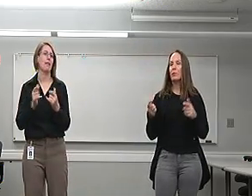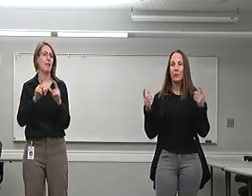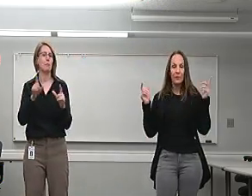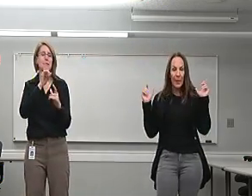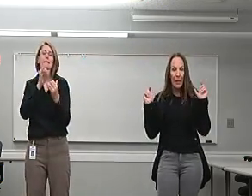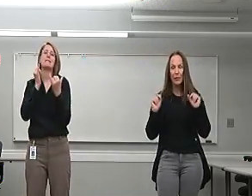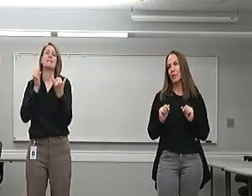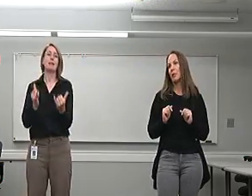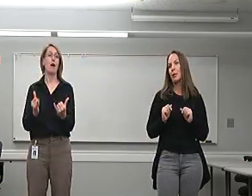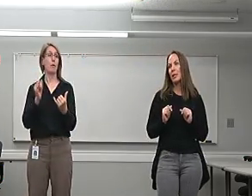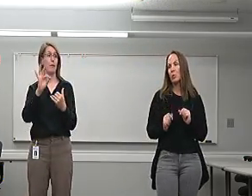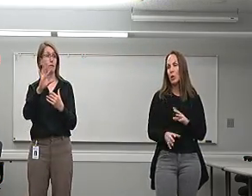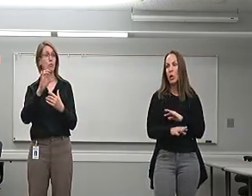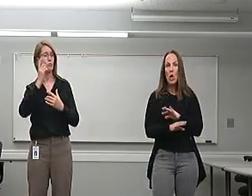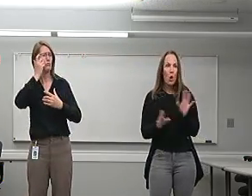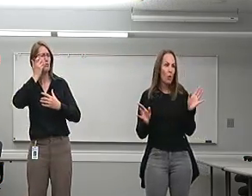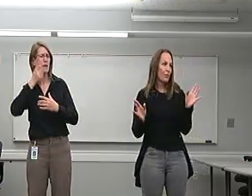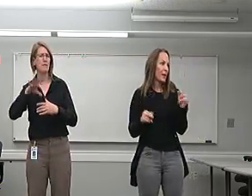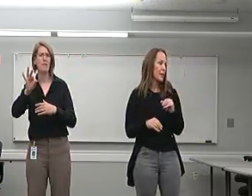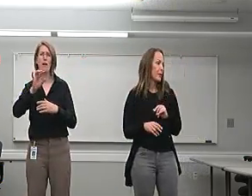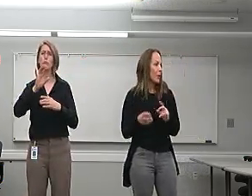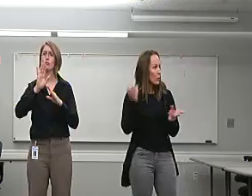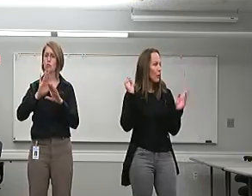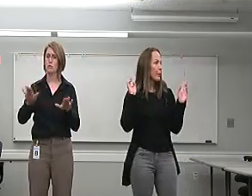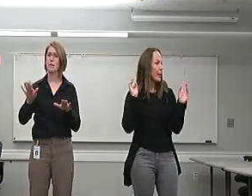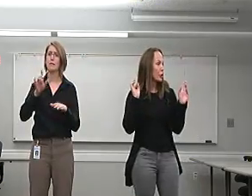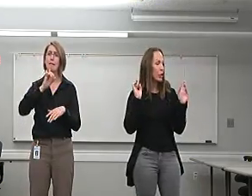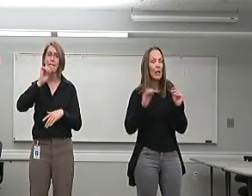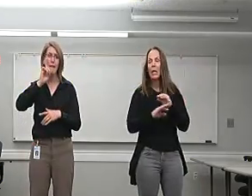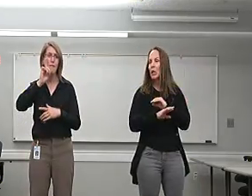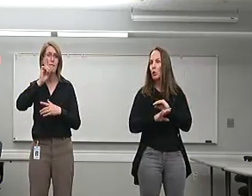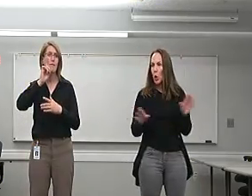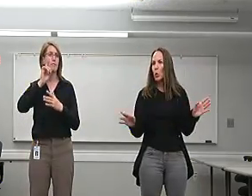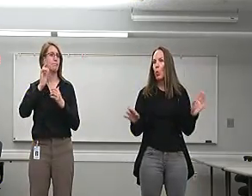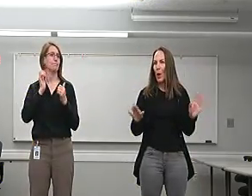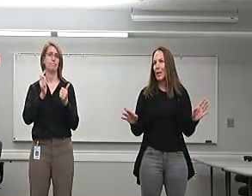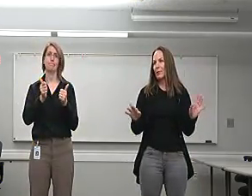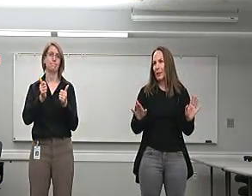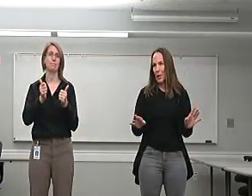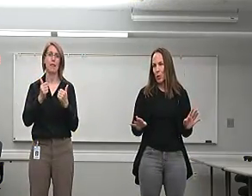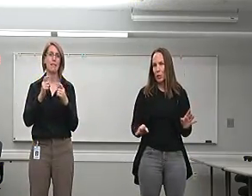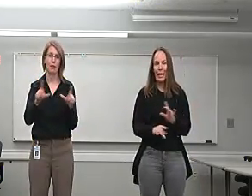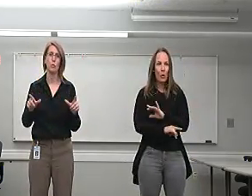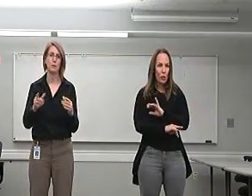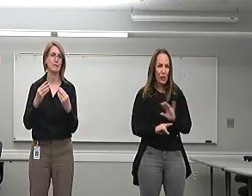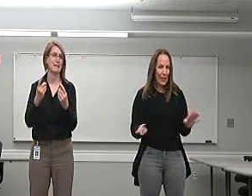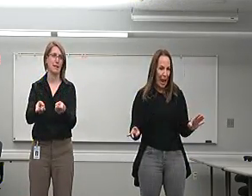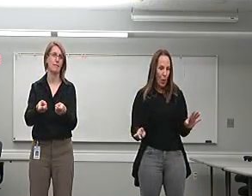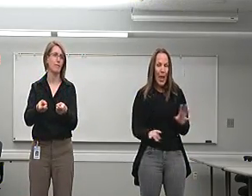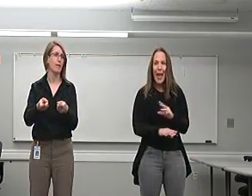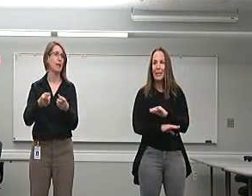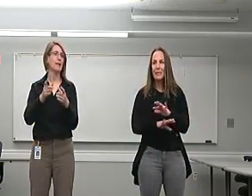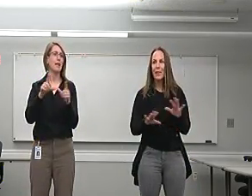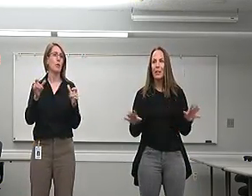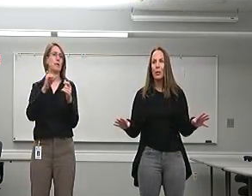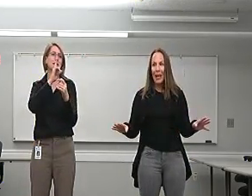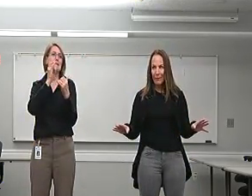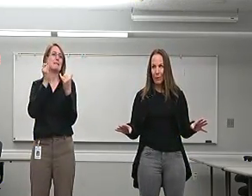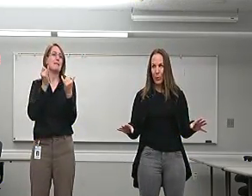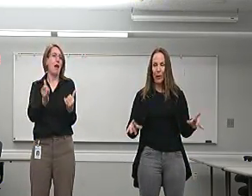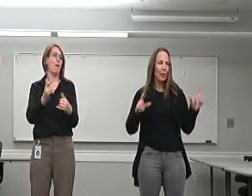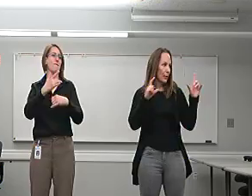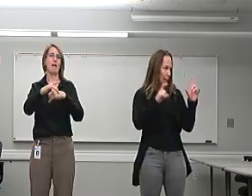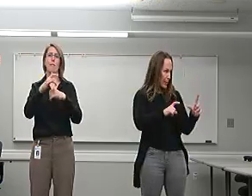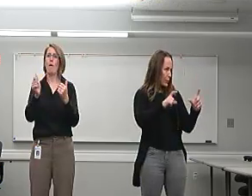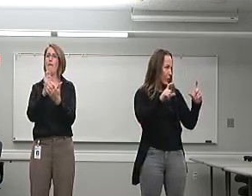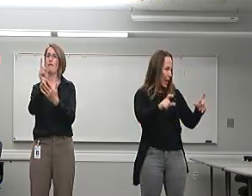hearing aids work or to find out if the cochlear implant took. You don't wait for language. Language is now, and it's available everywhere. Label your